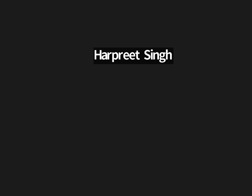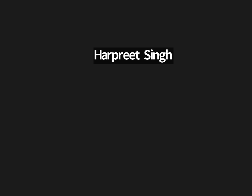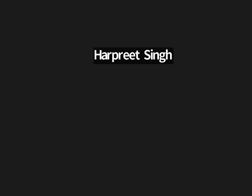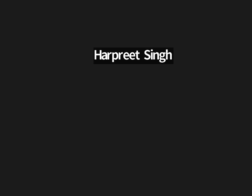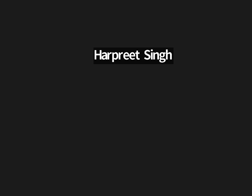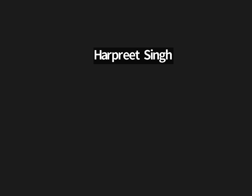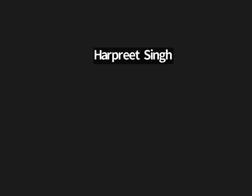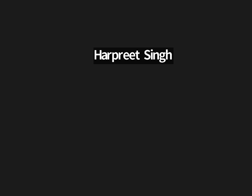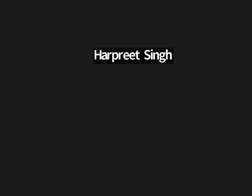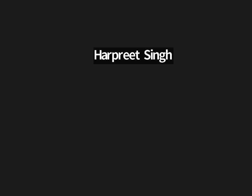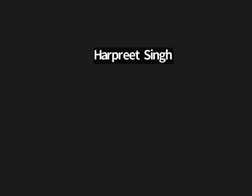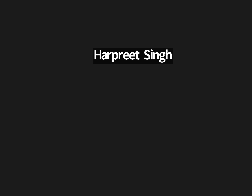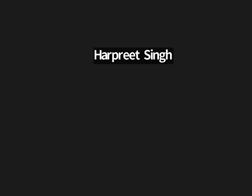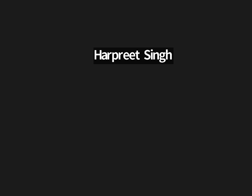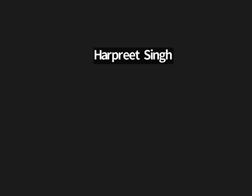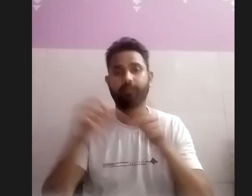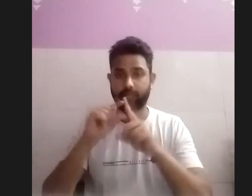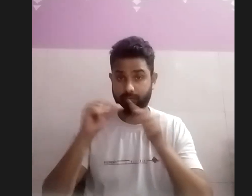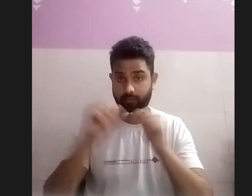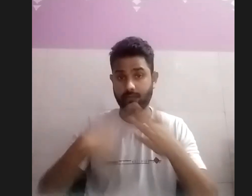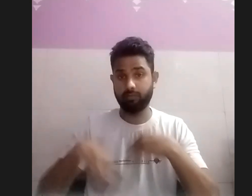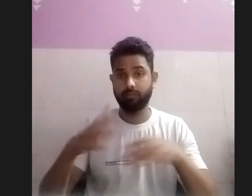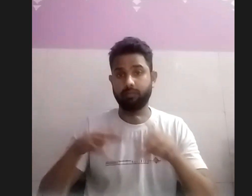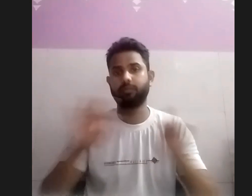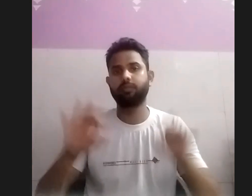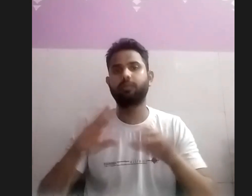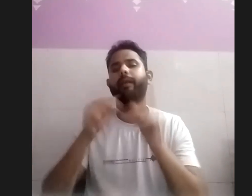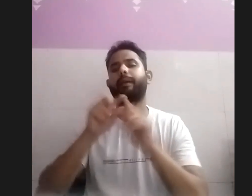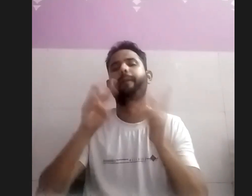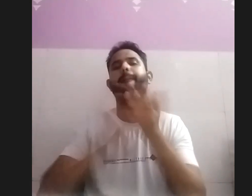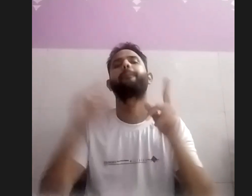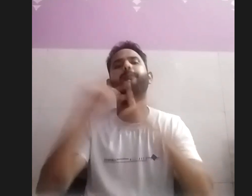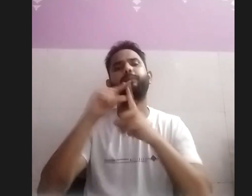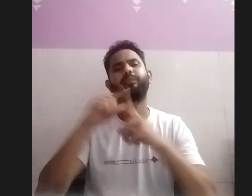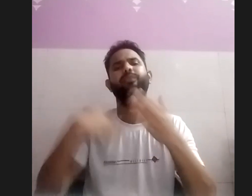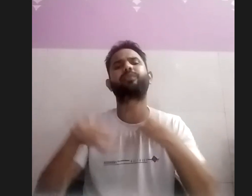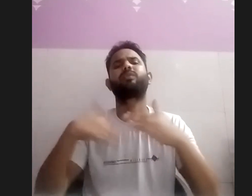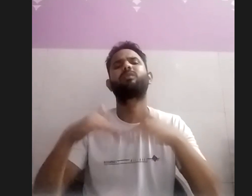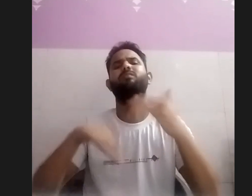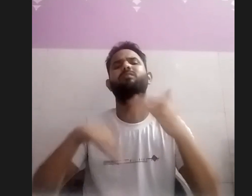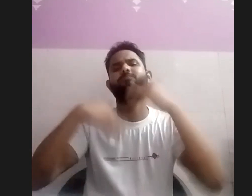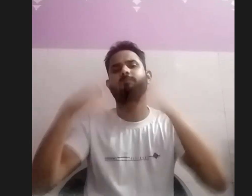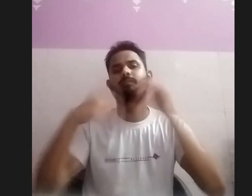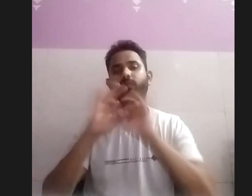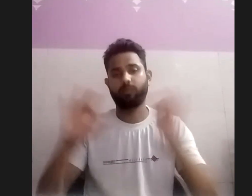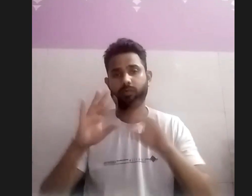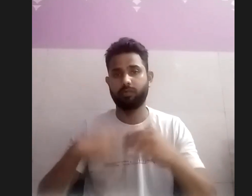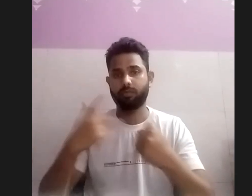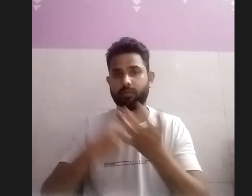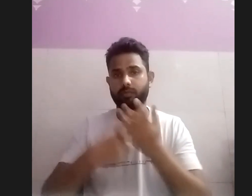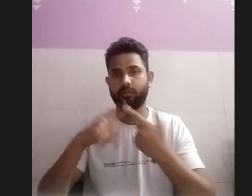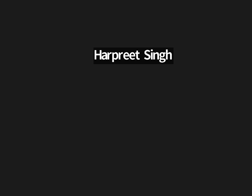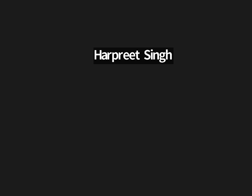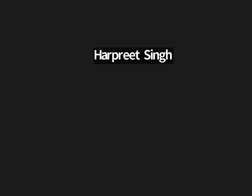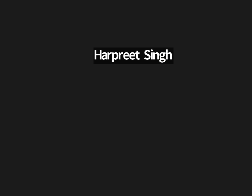Sugamya Bharat, if there is a ramp, but it's not as per the standards, as the width and